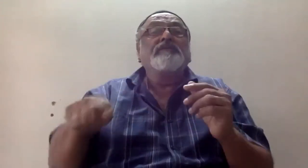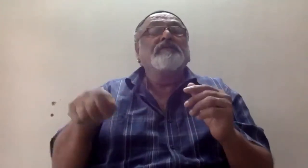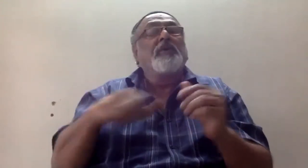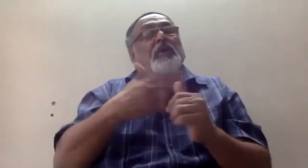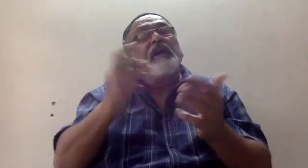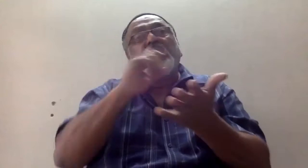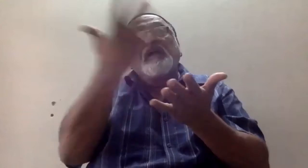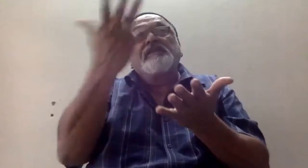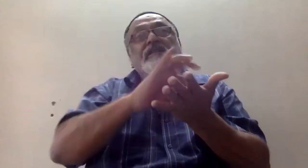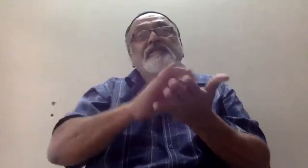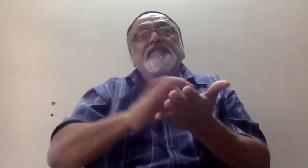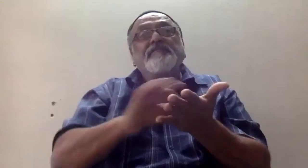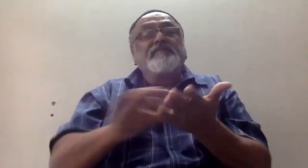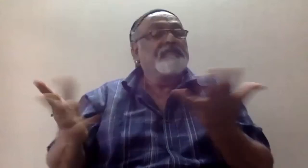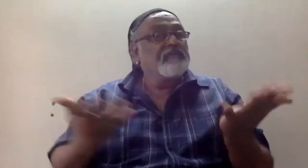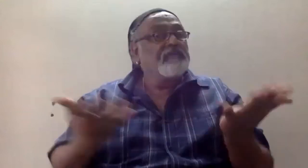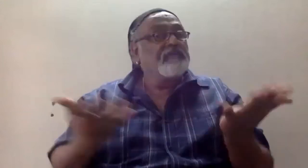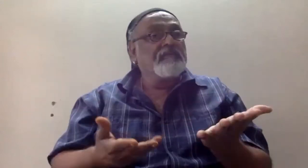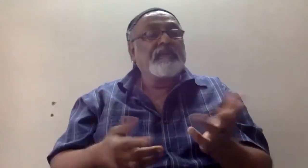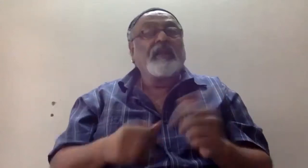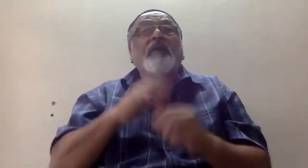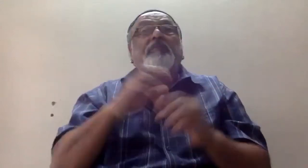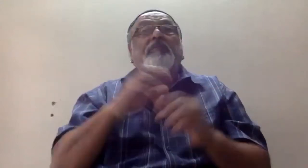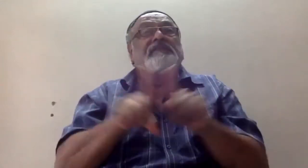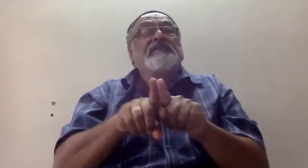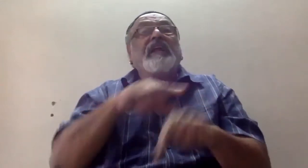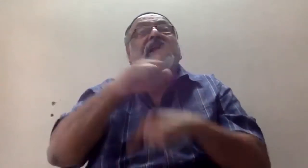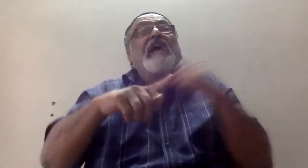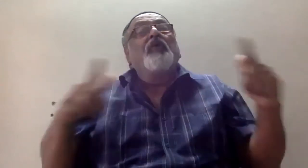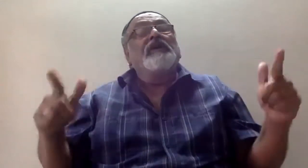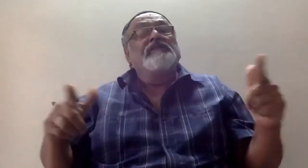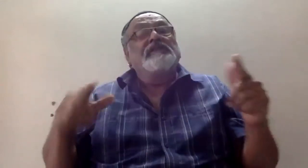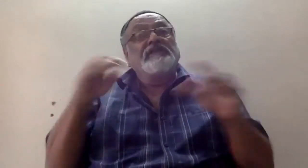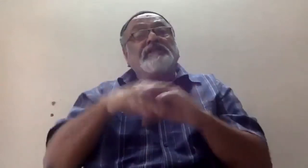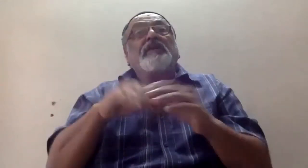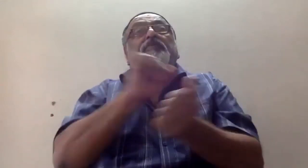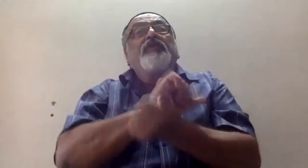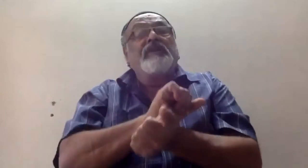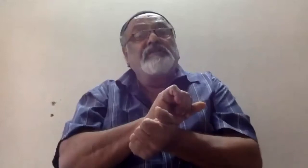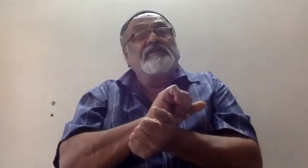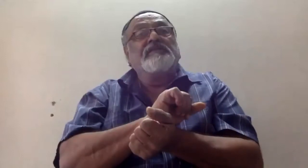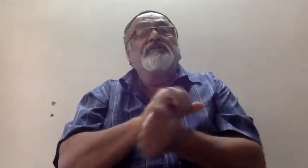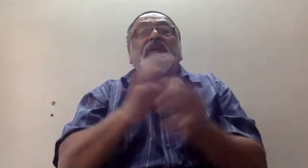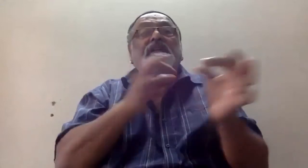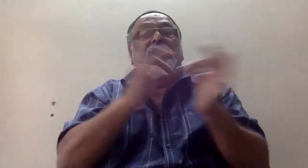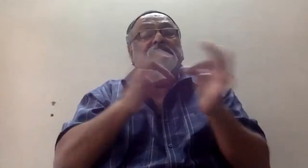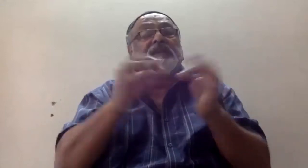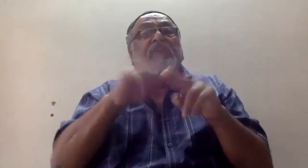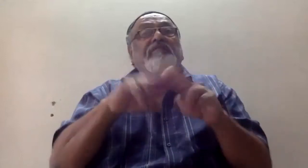also let me tell you the kind of language being used by police to write an FIR is such